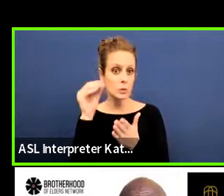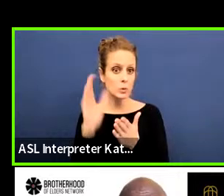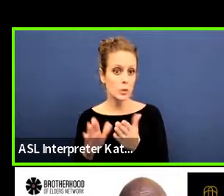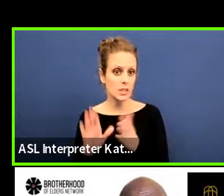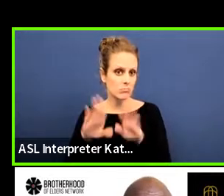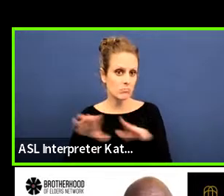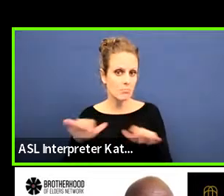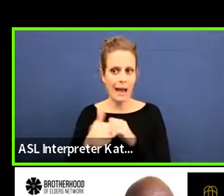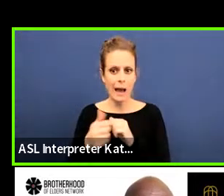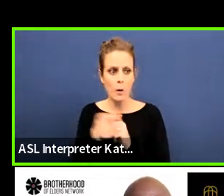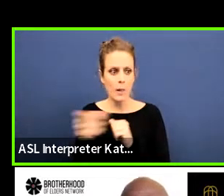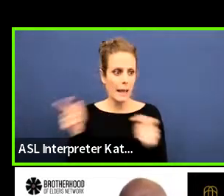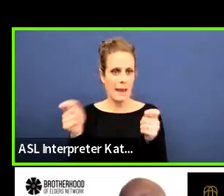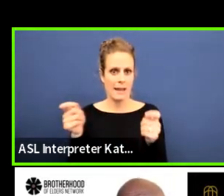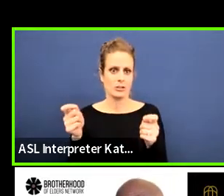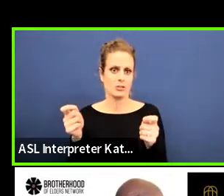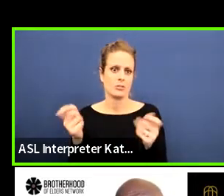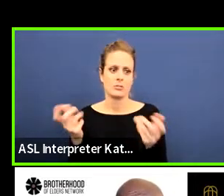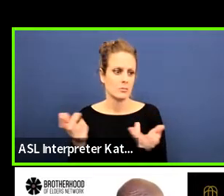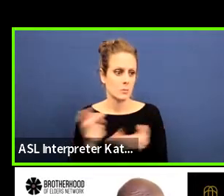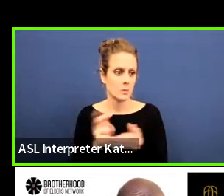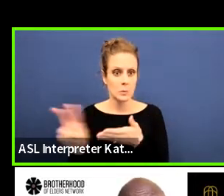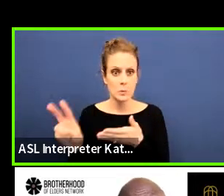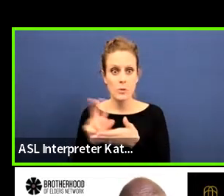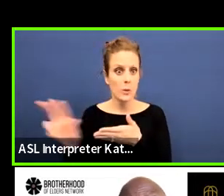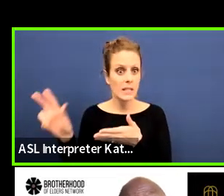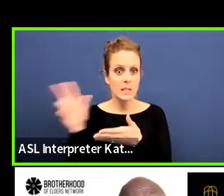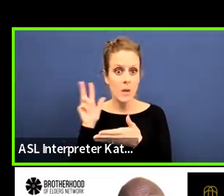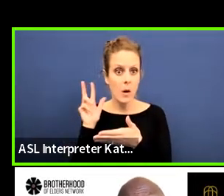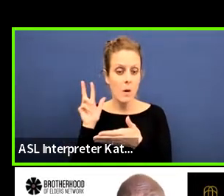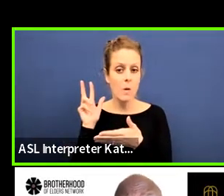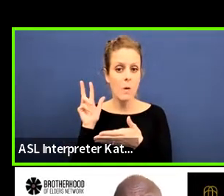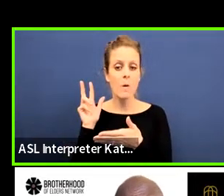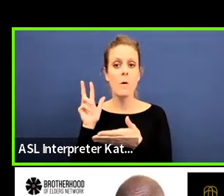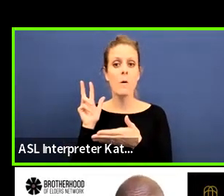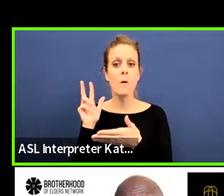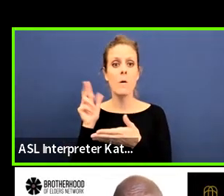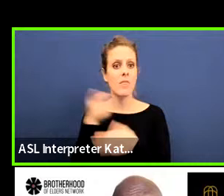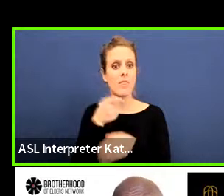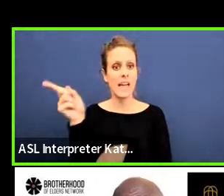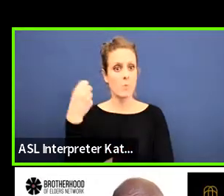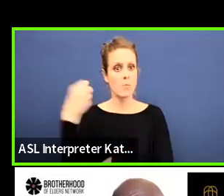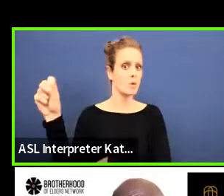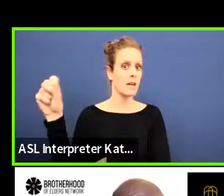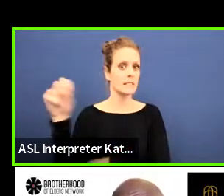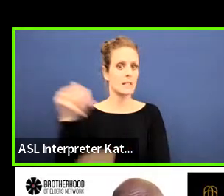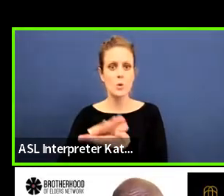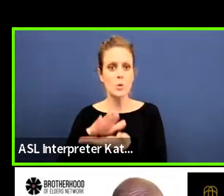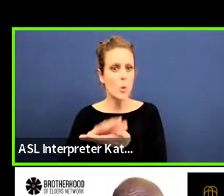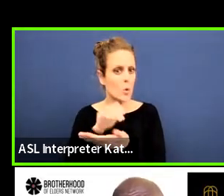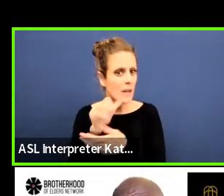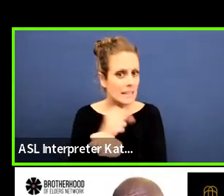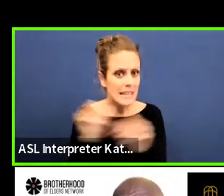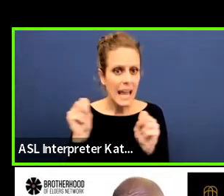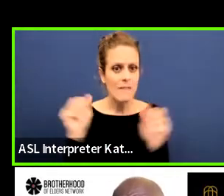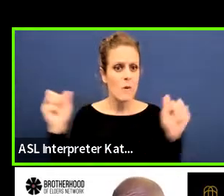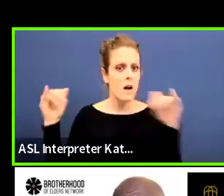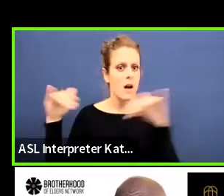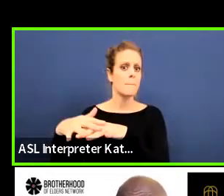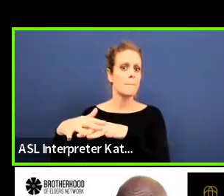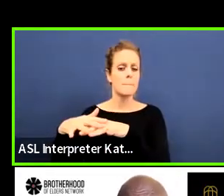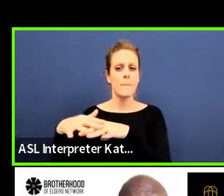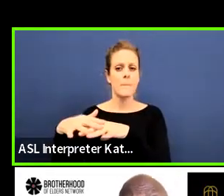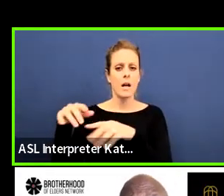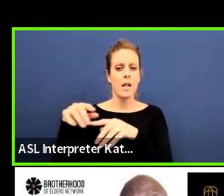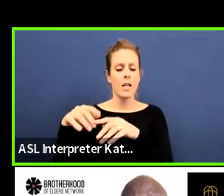all this, because 3 weeks ago, they were on basically, protesting that the schools were not safe enough, that enough precautionary measures had